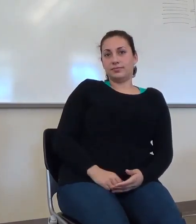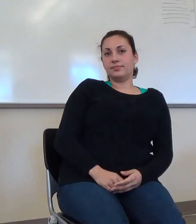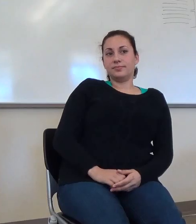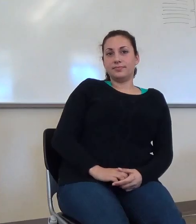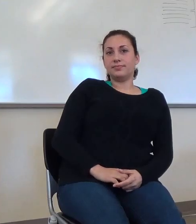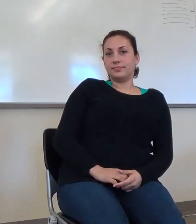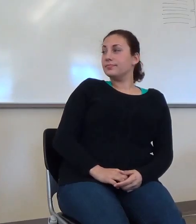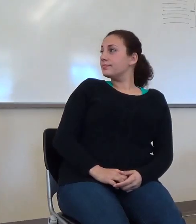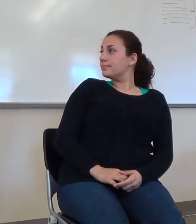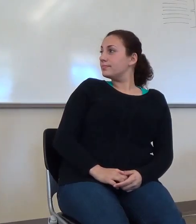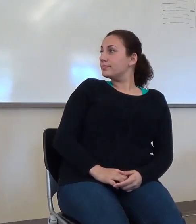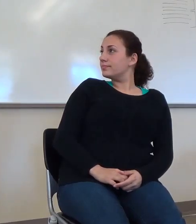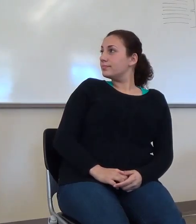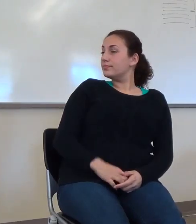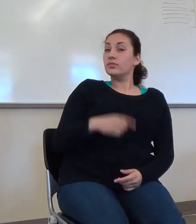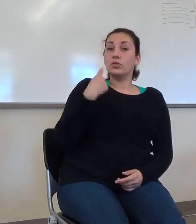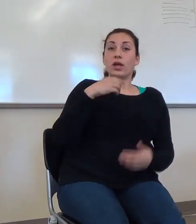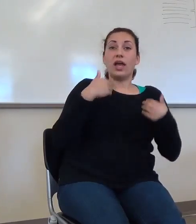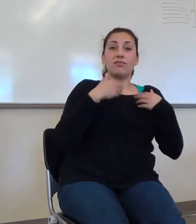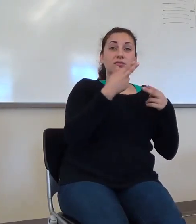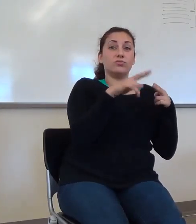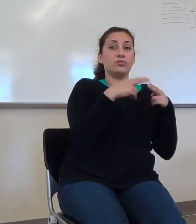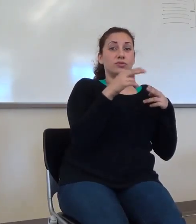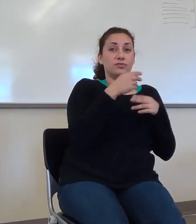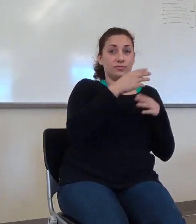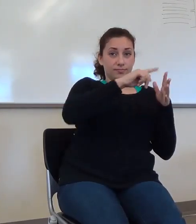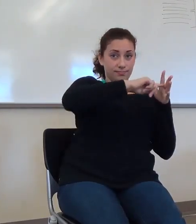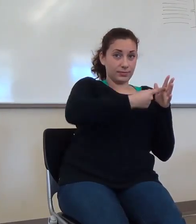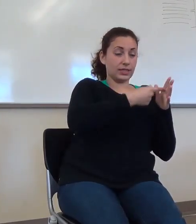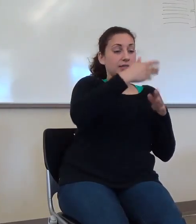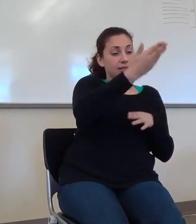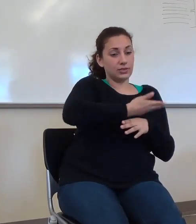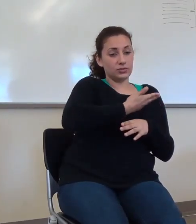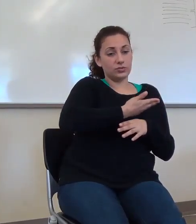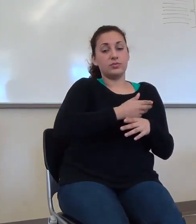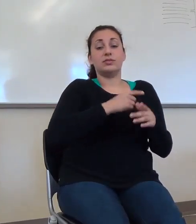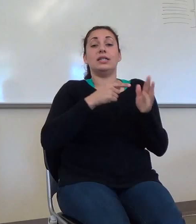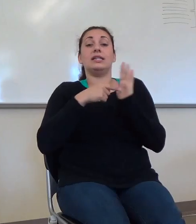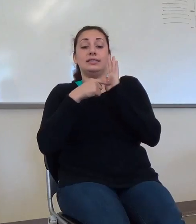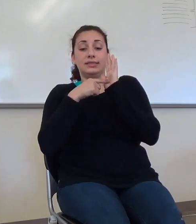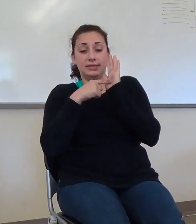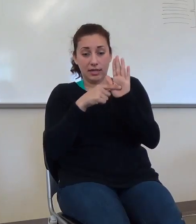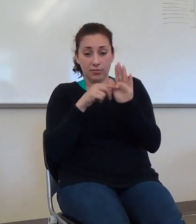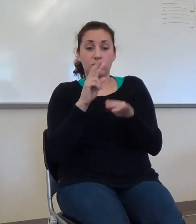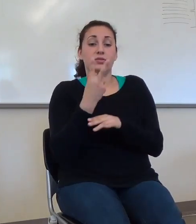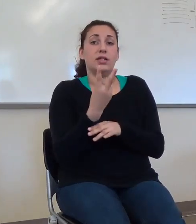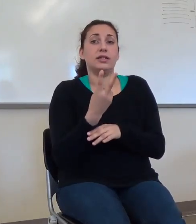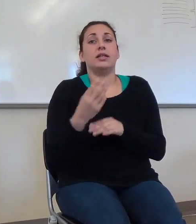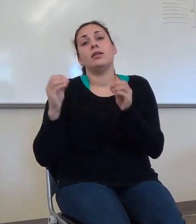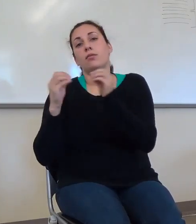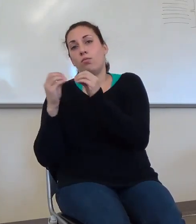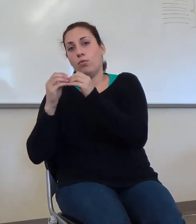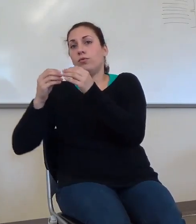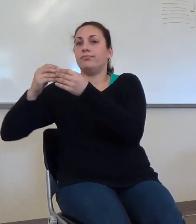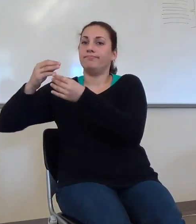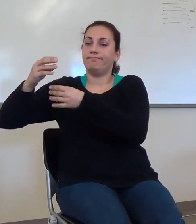So we have a brief introduction, then an example, and then some more things that it does.